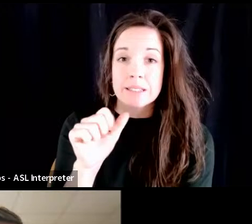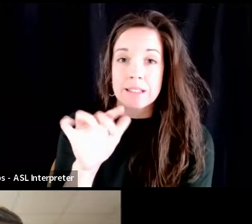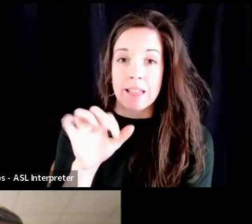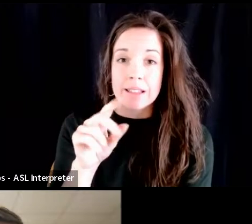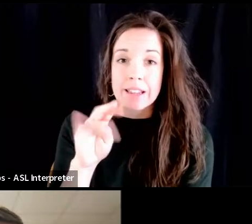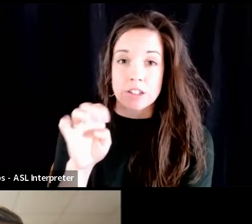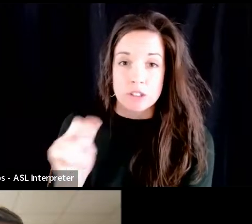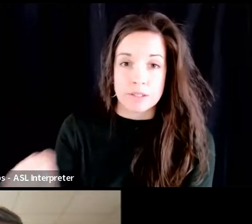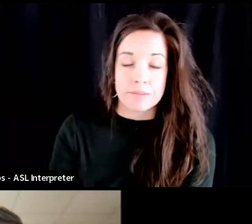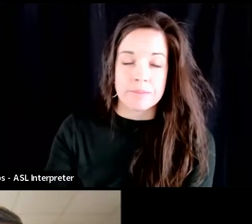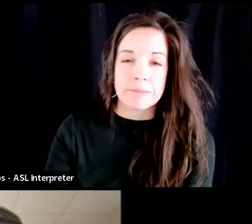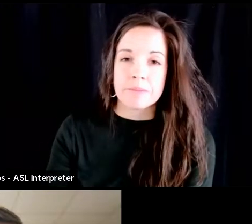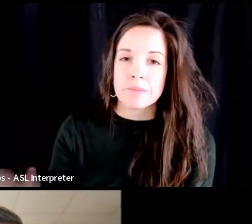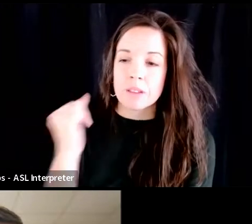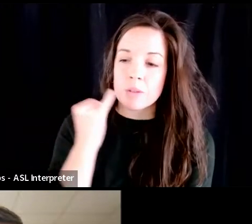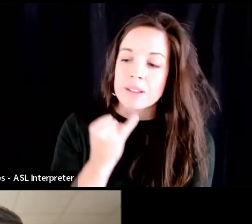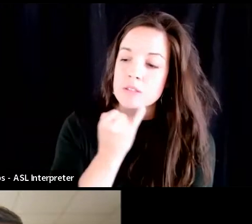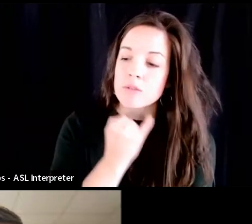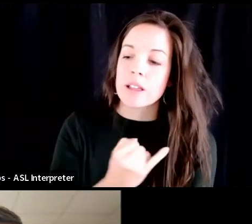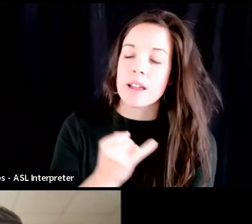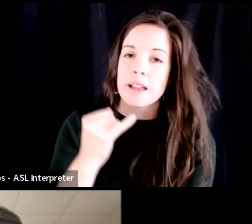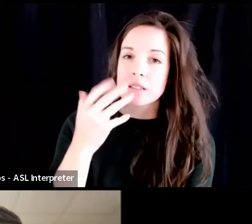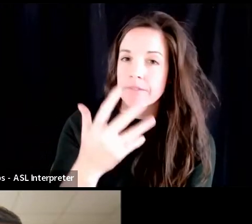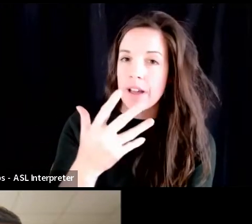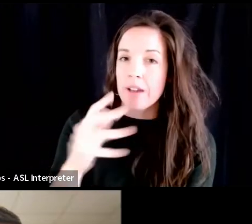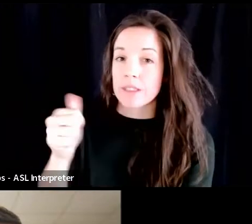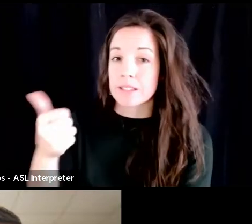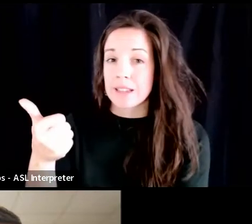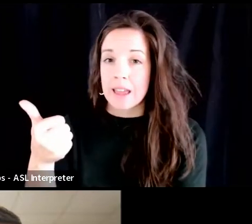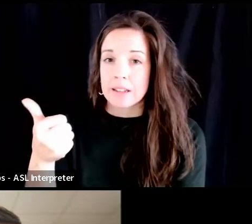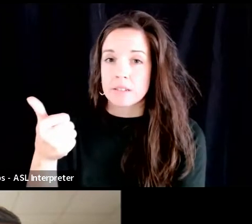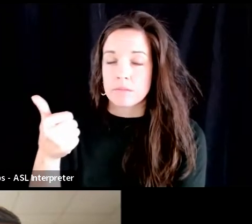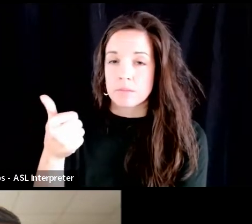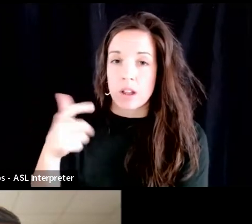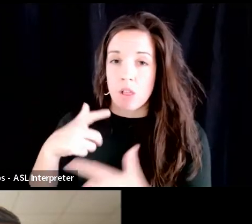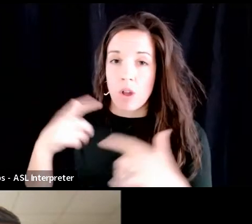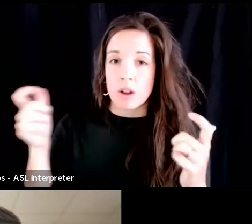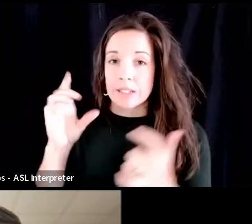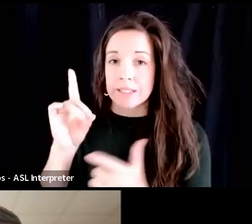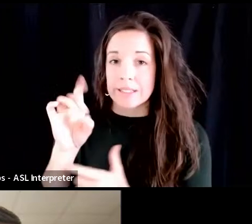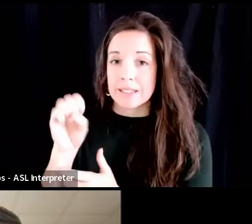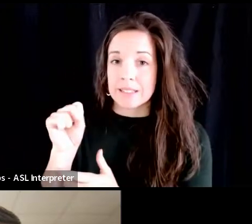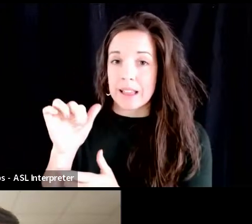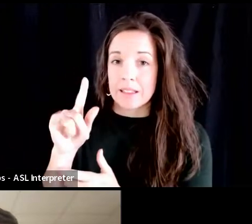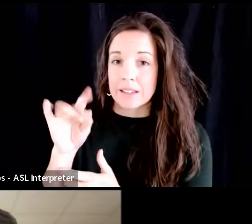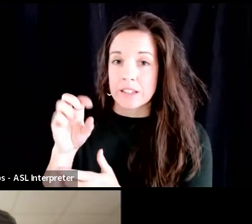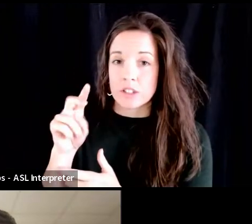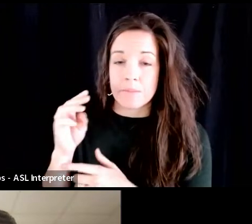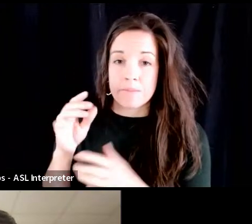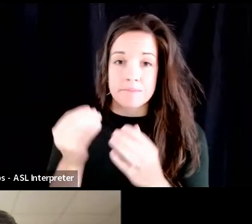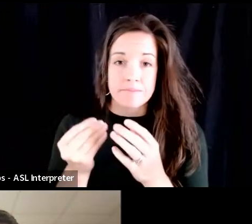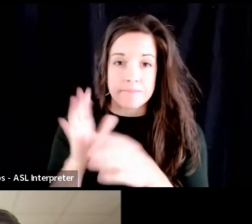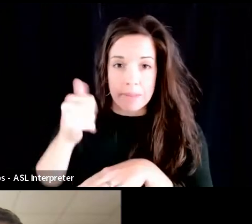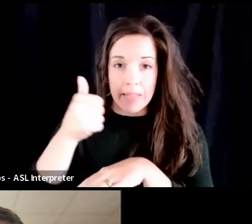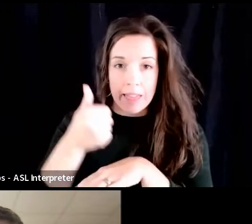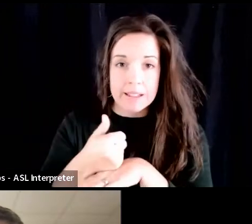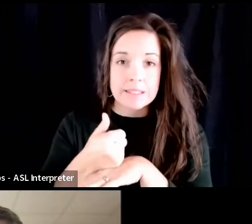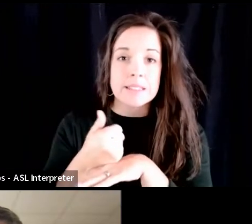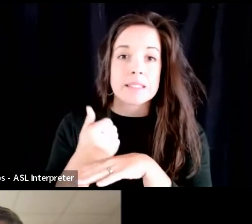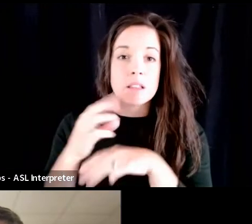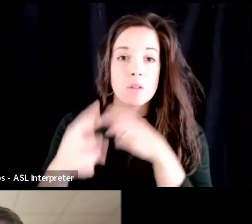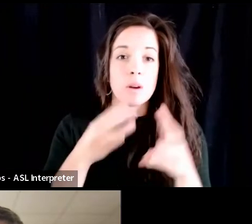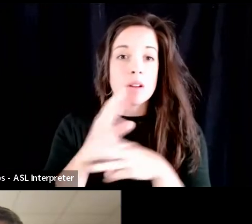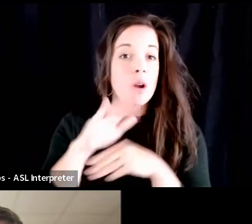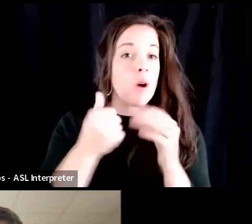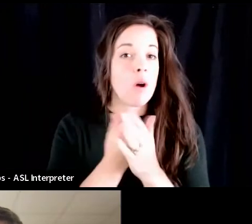the desalination. So Israel has five of the 10 largest desalination plants in the world. All of it are built by the private